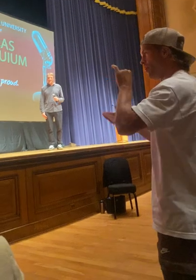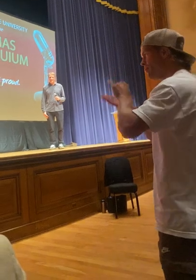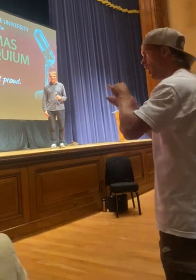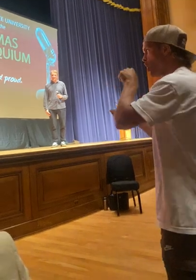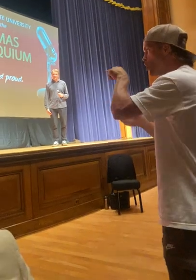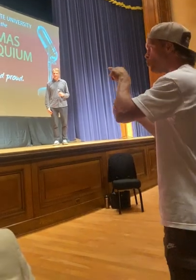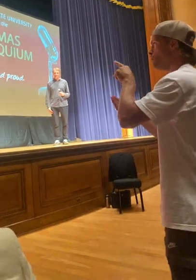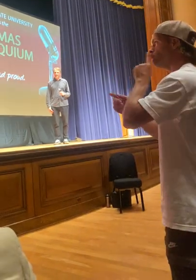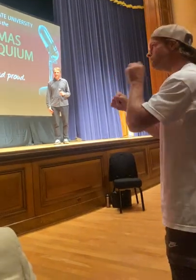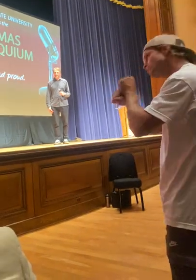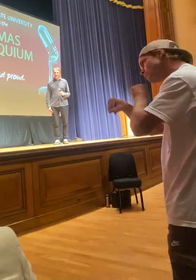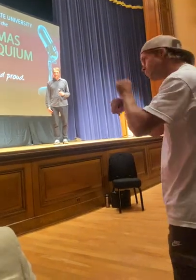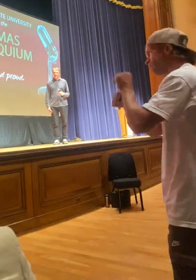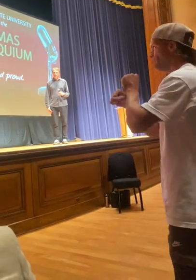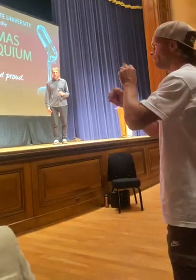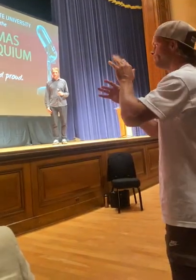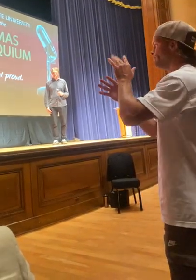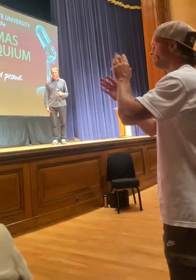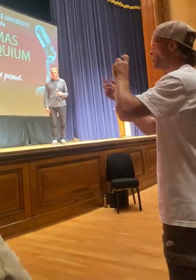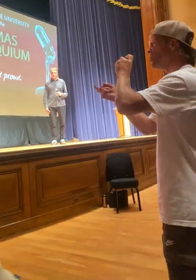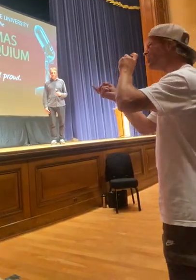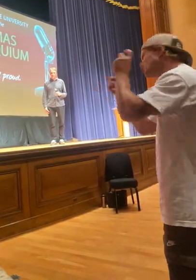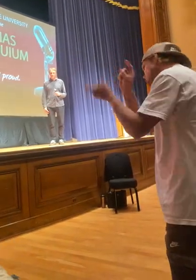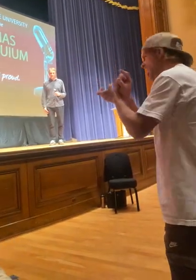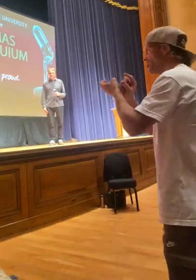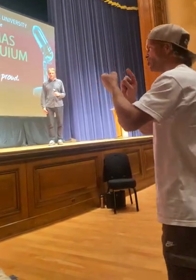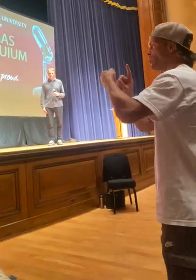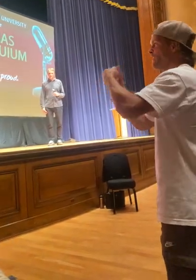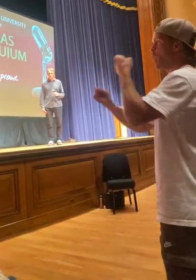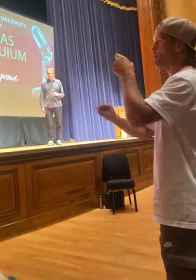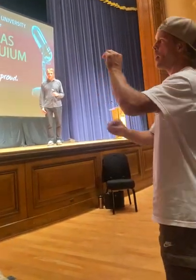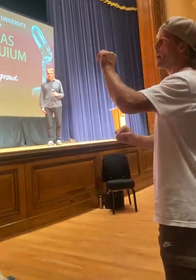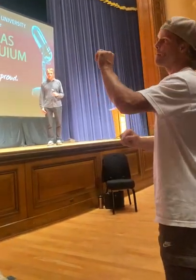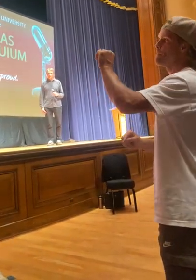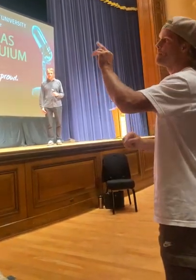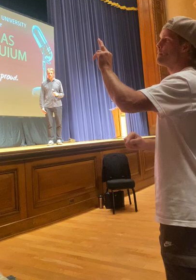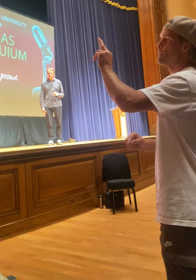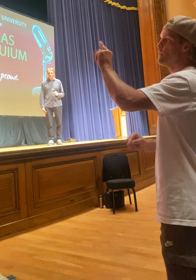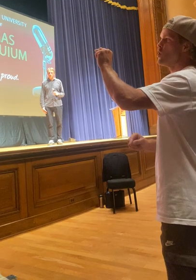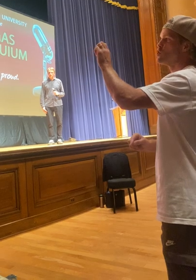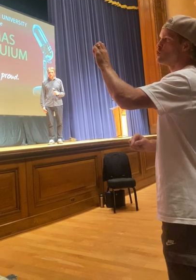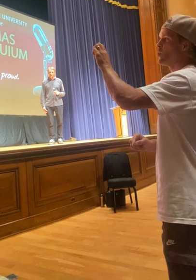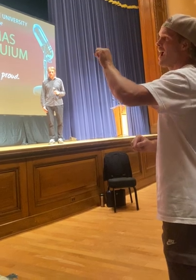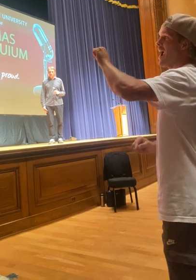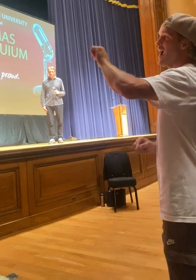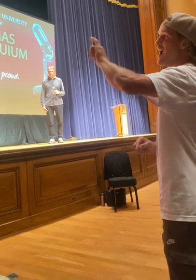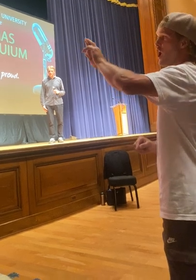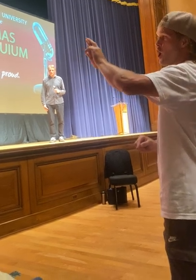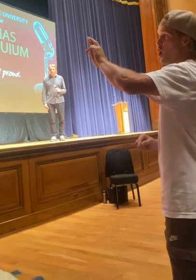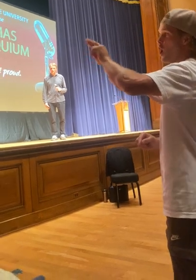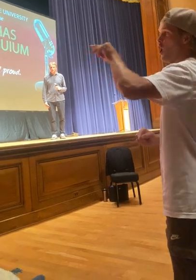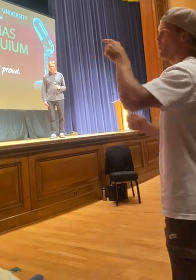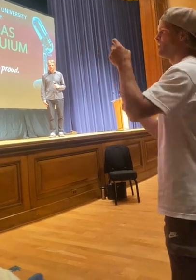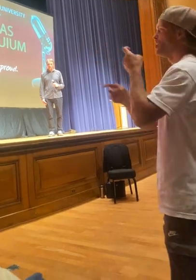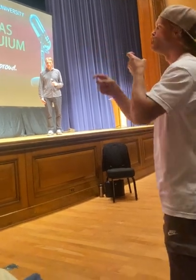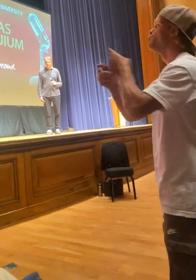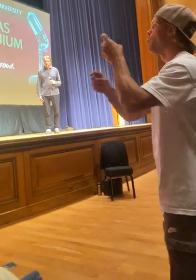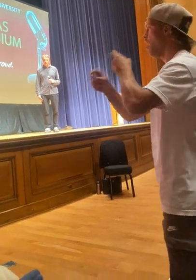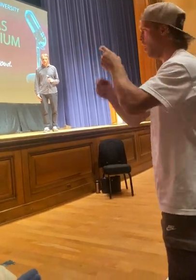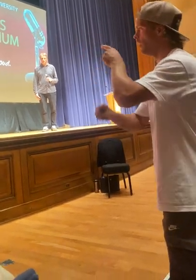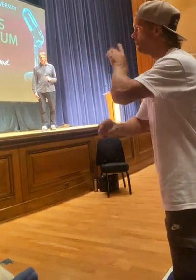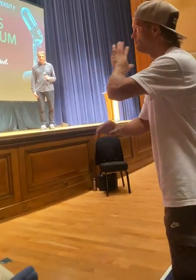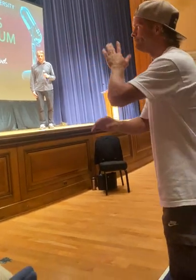What to me is when I found out that you changed from mute